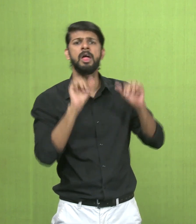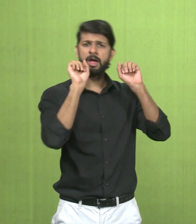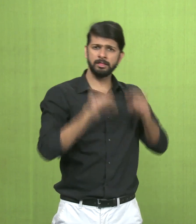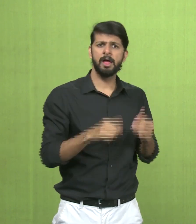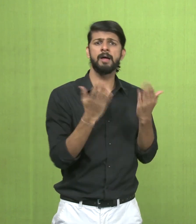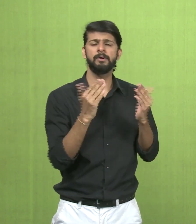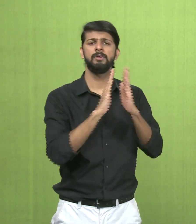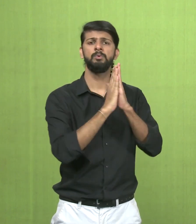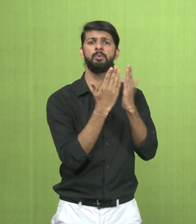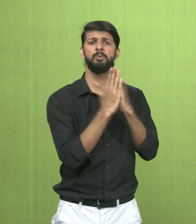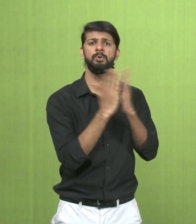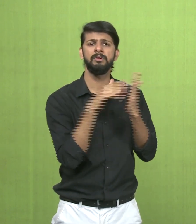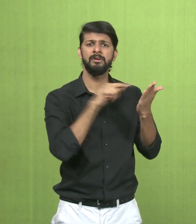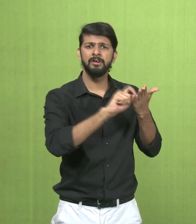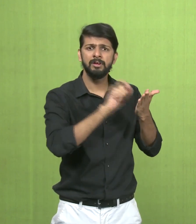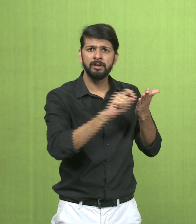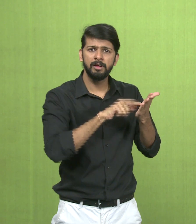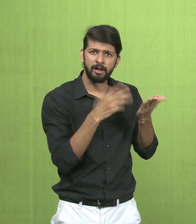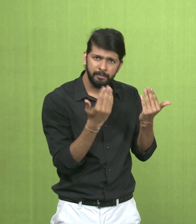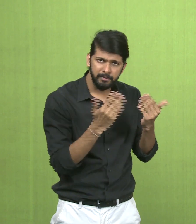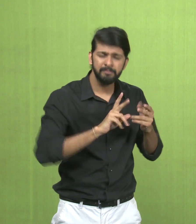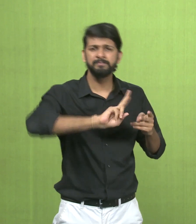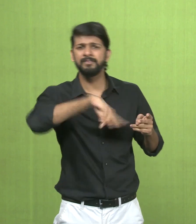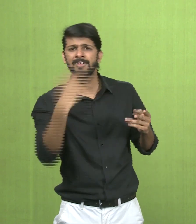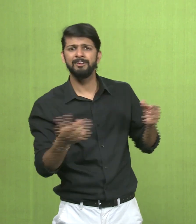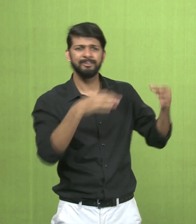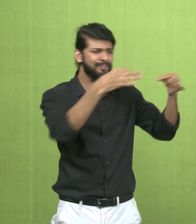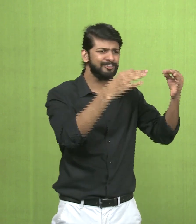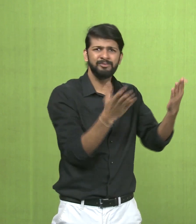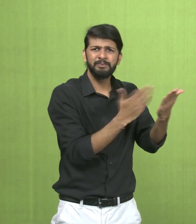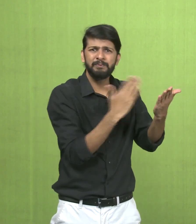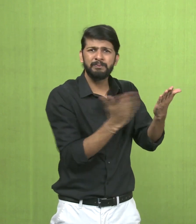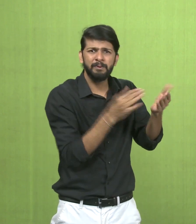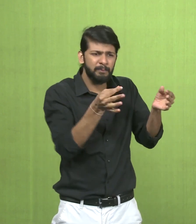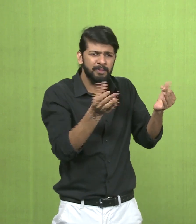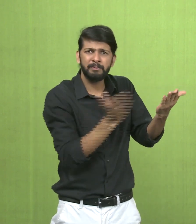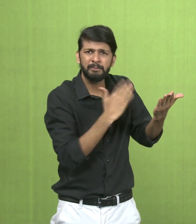Illustrations are used in books, in catalogs,